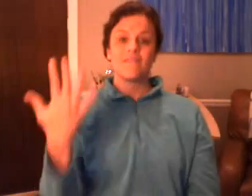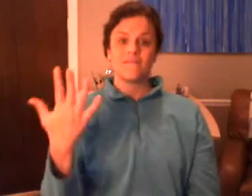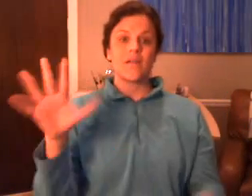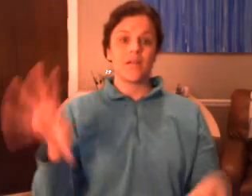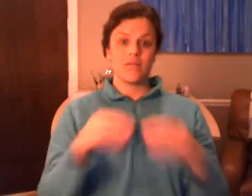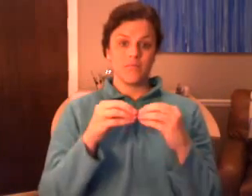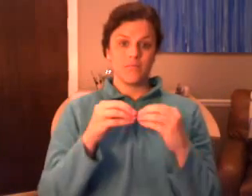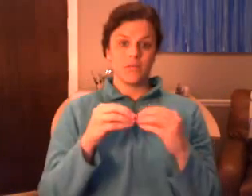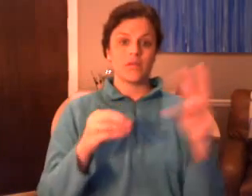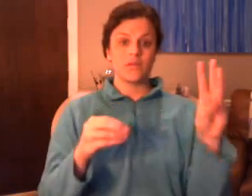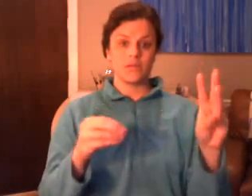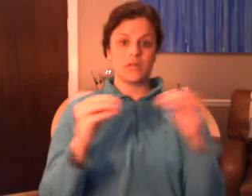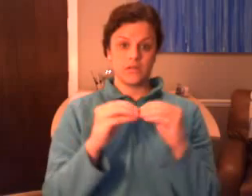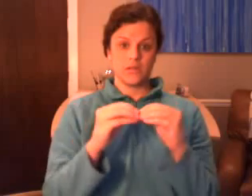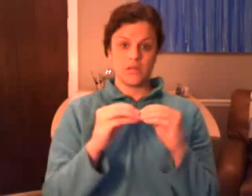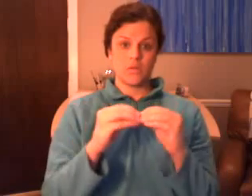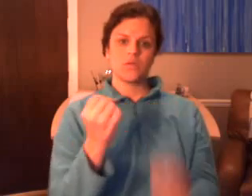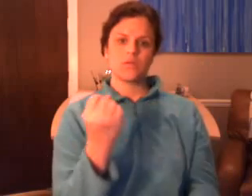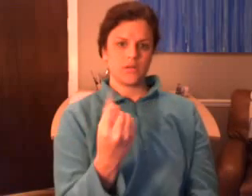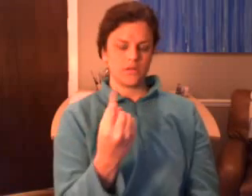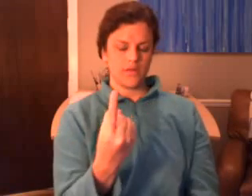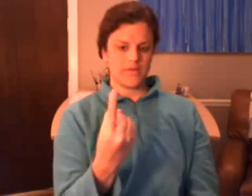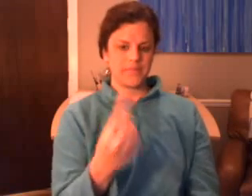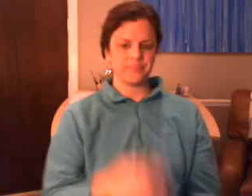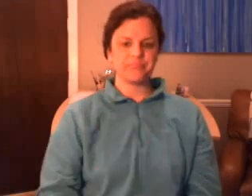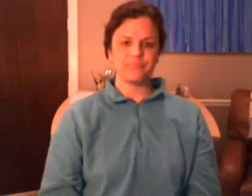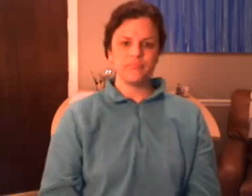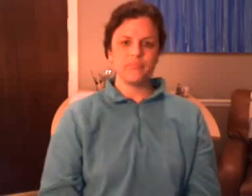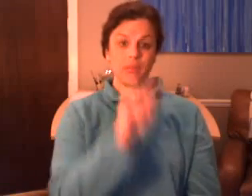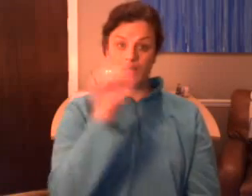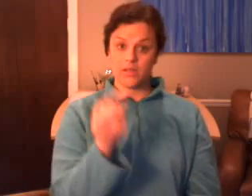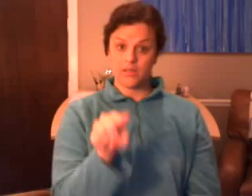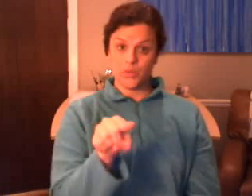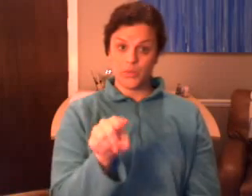11. Now I'm going to ask you a question. What is 6 plus 5?